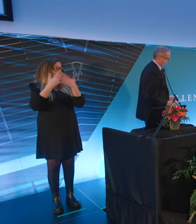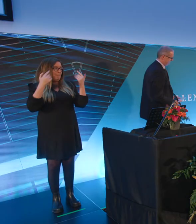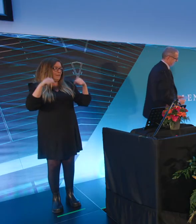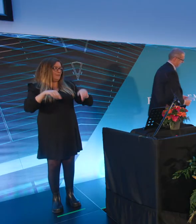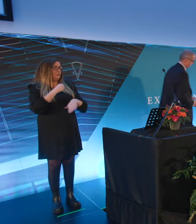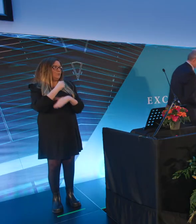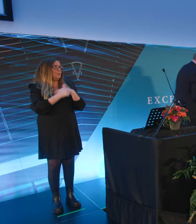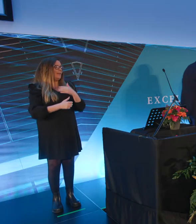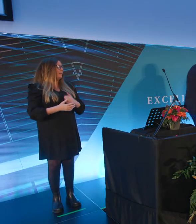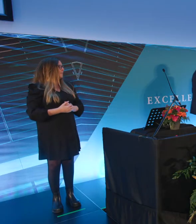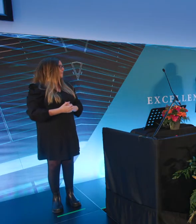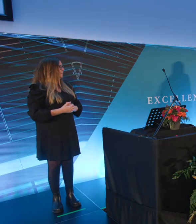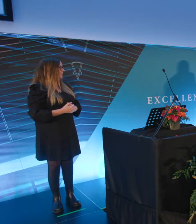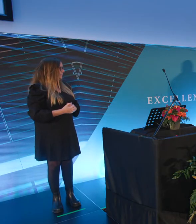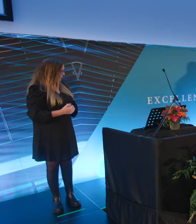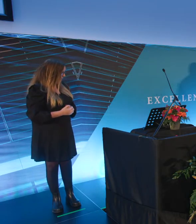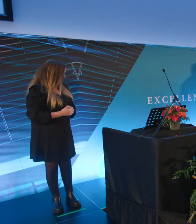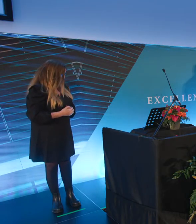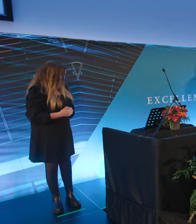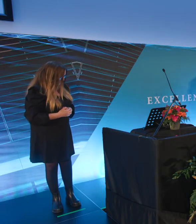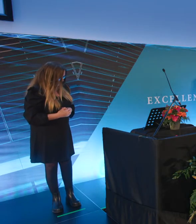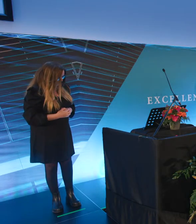Mary.